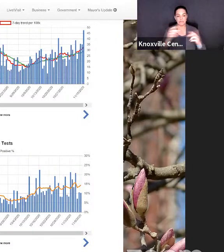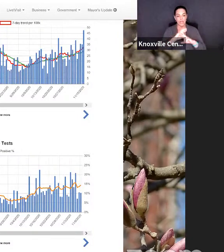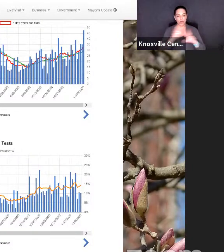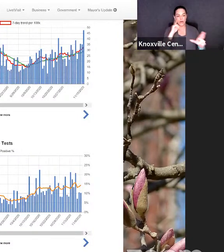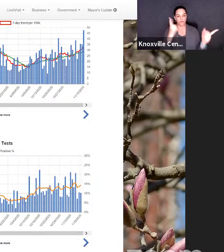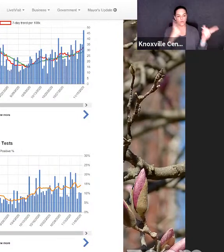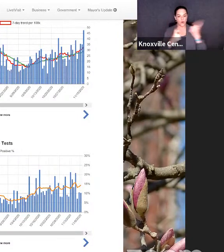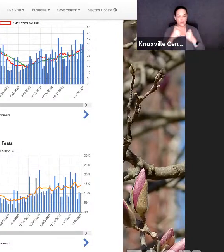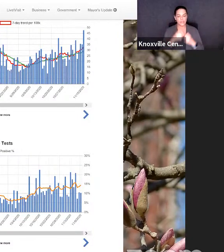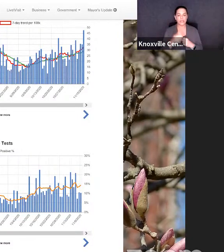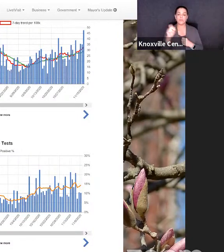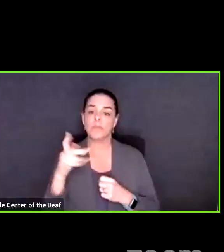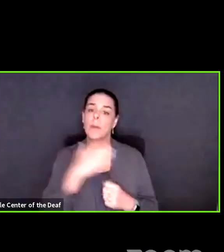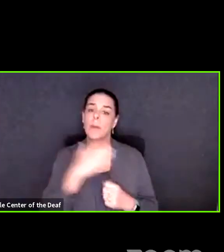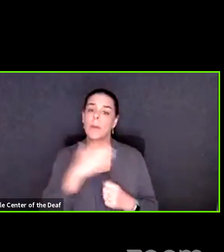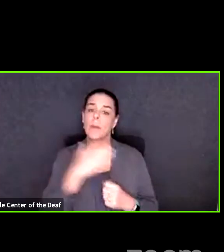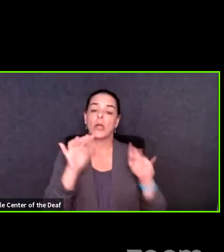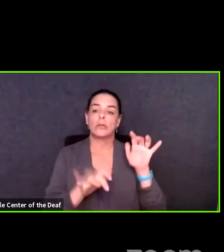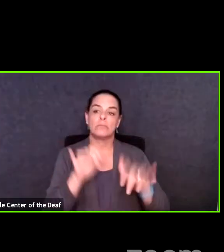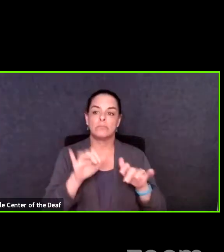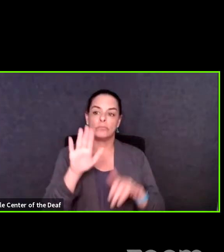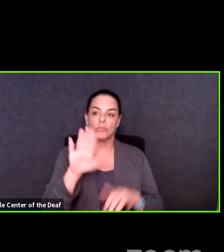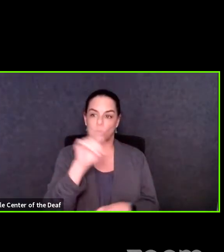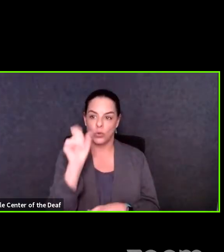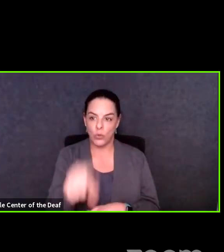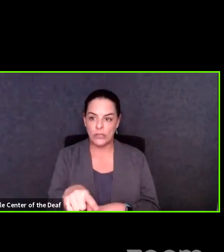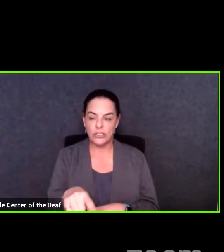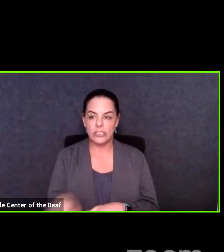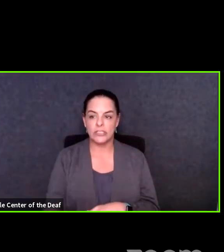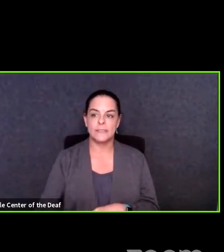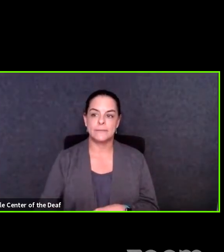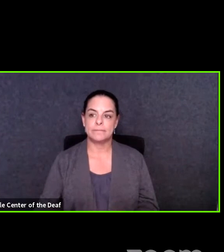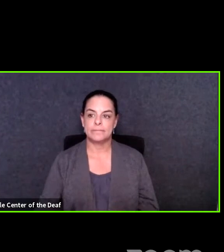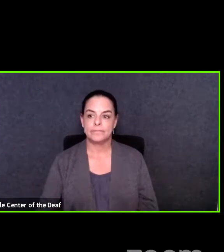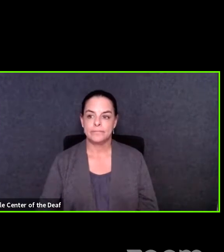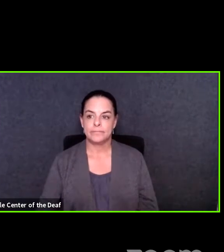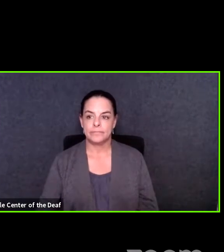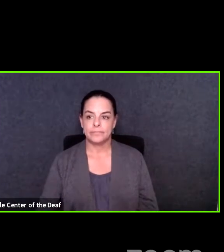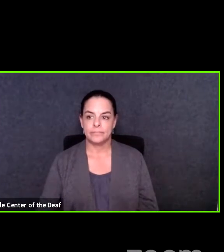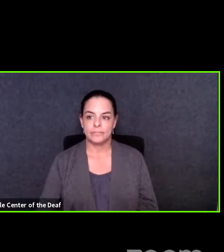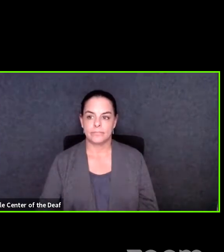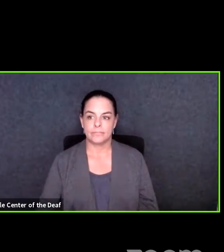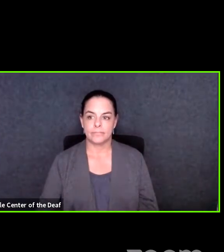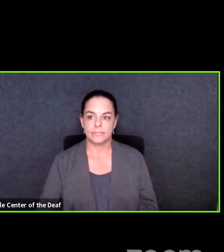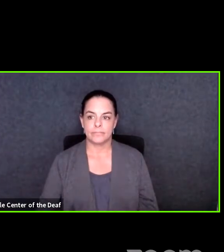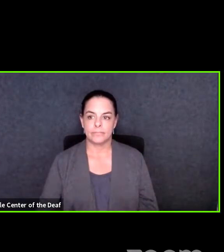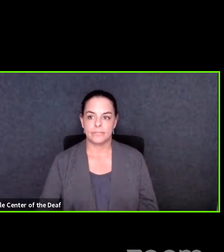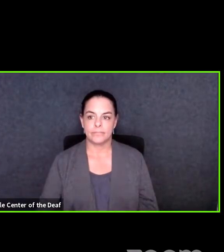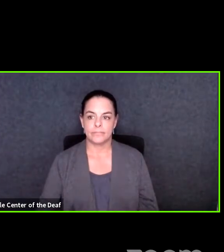All right, please go ahead and put your questions into the chat feature.